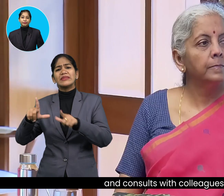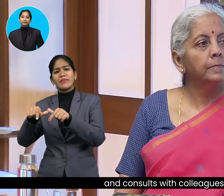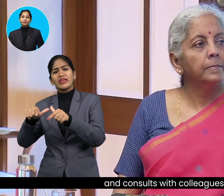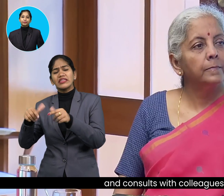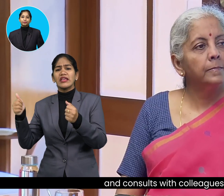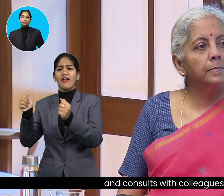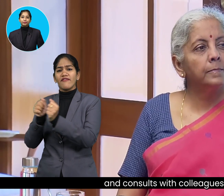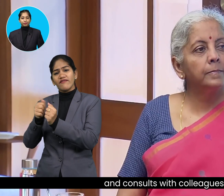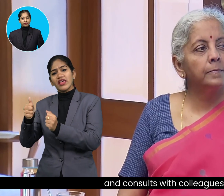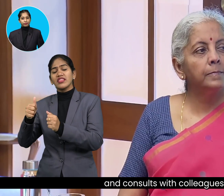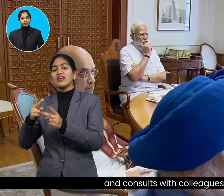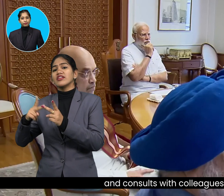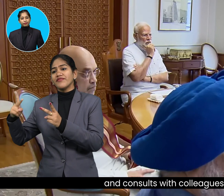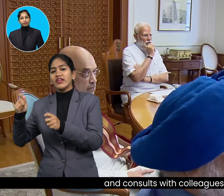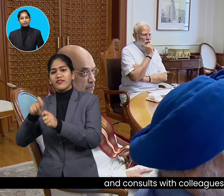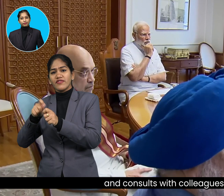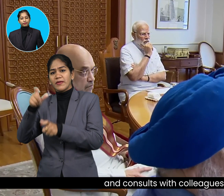colleagues.